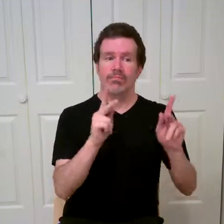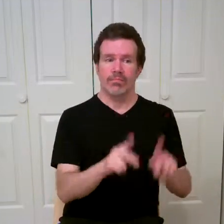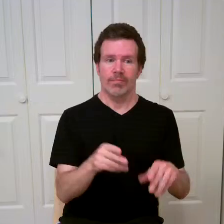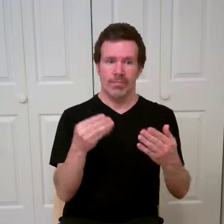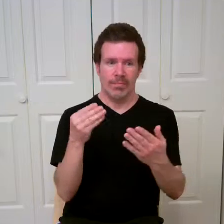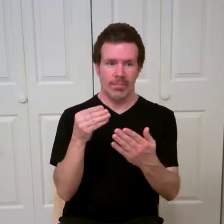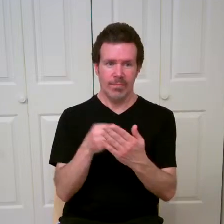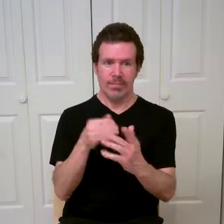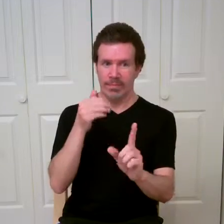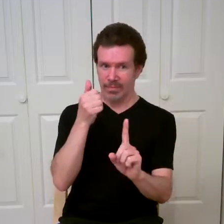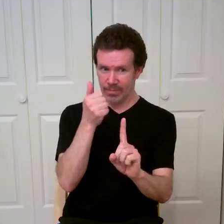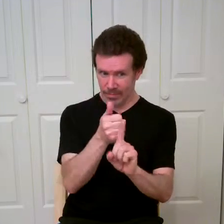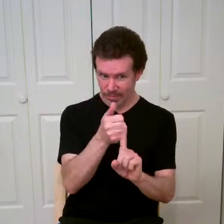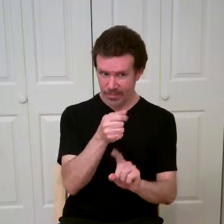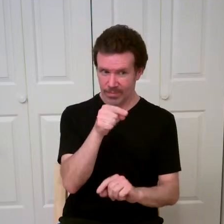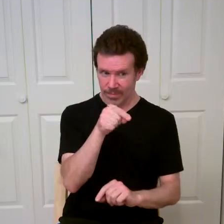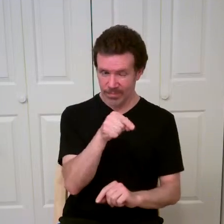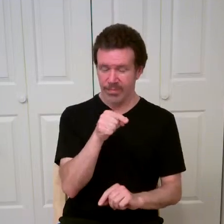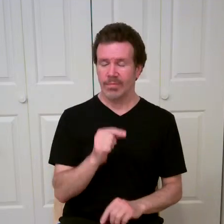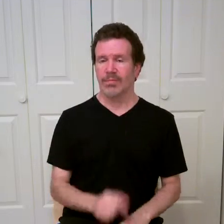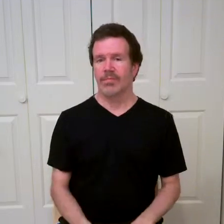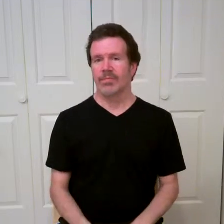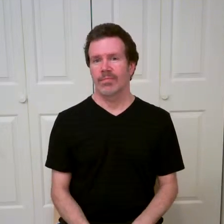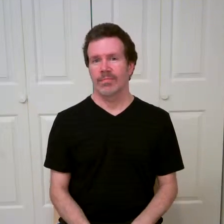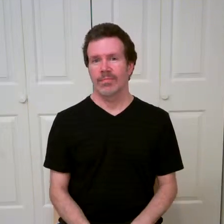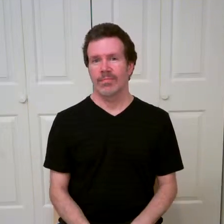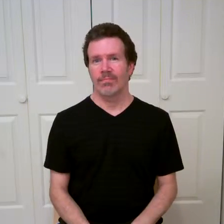All right, let's try this one. In the story Cinderella,